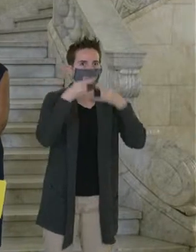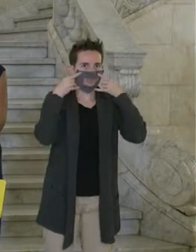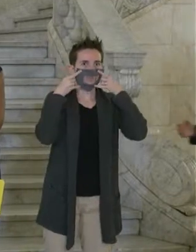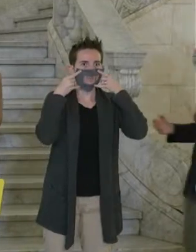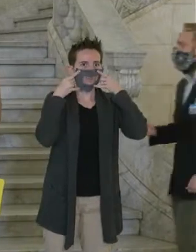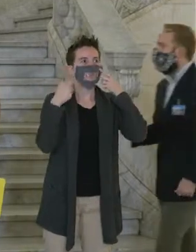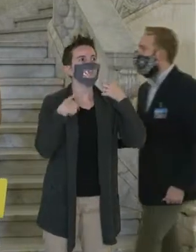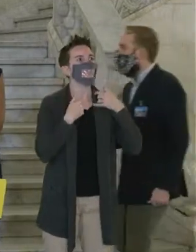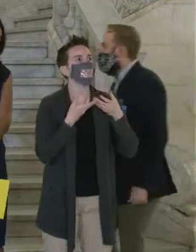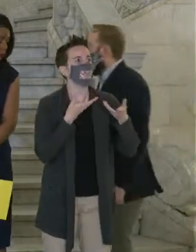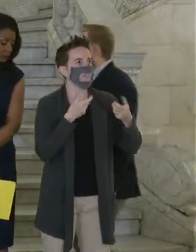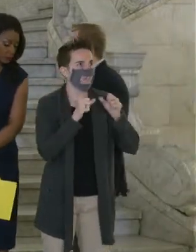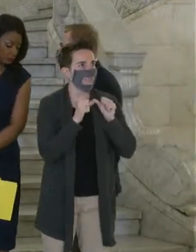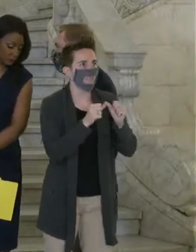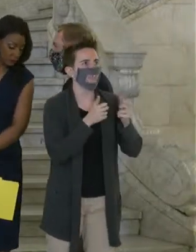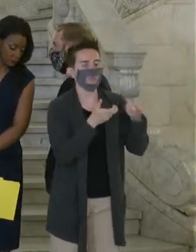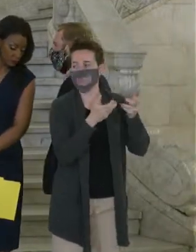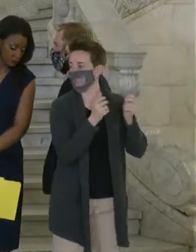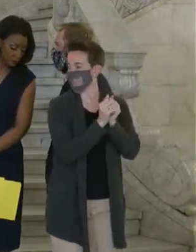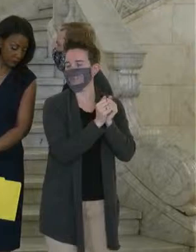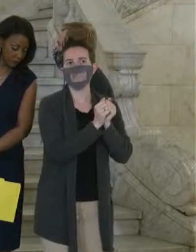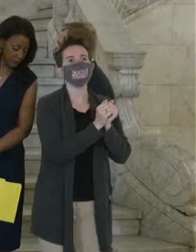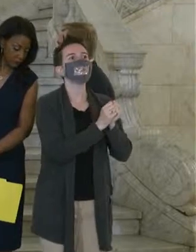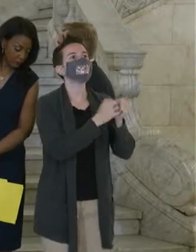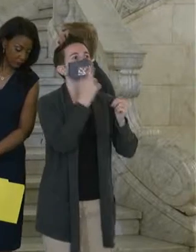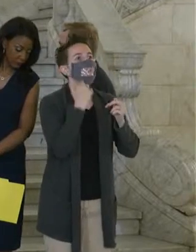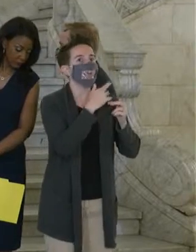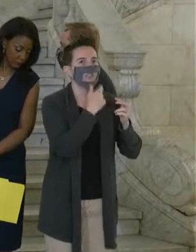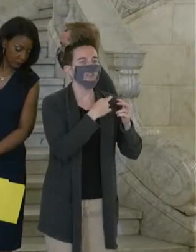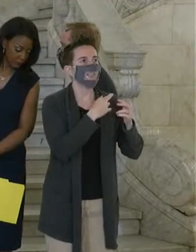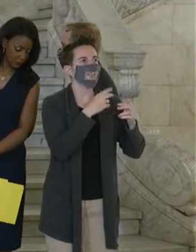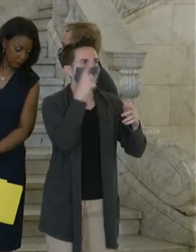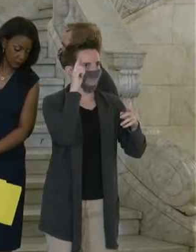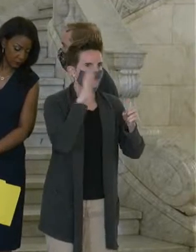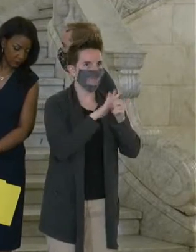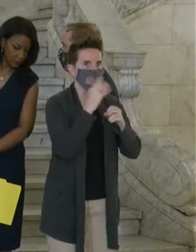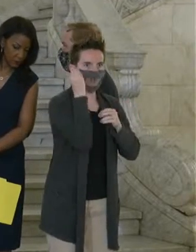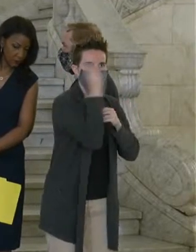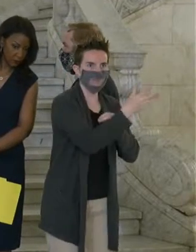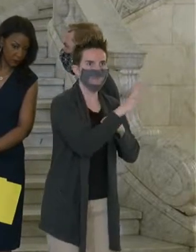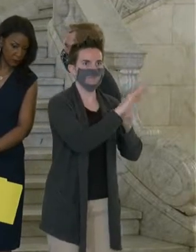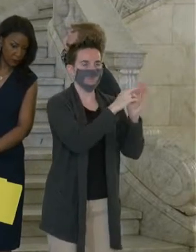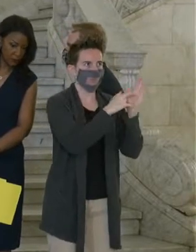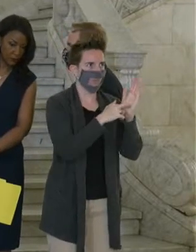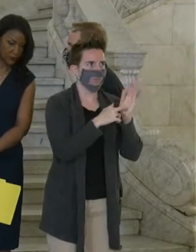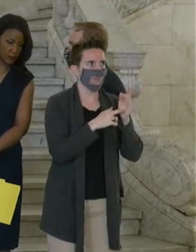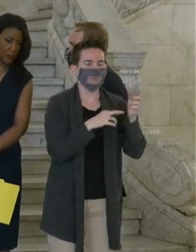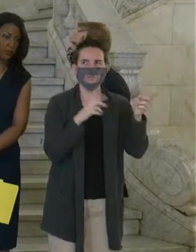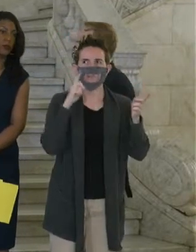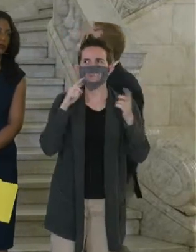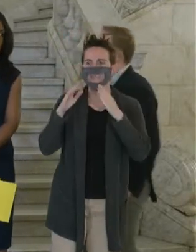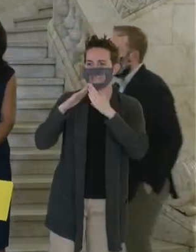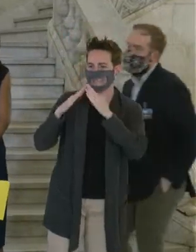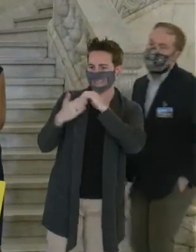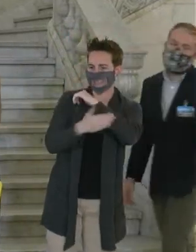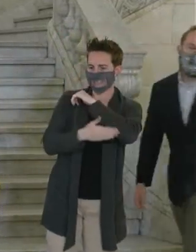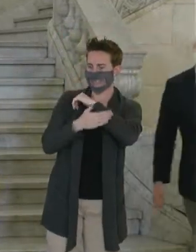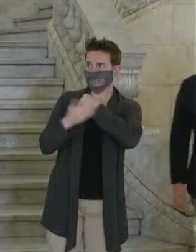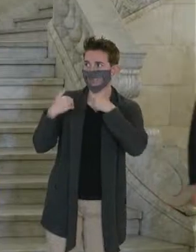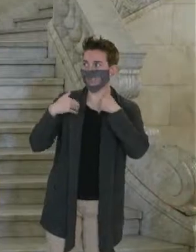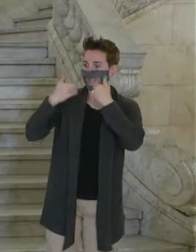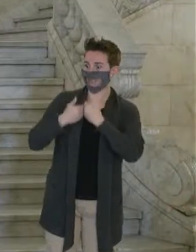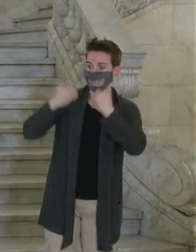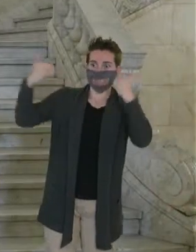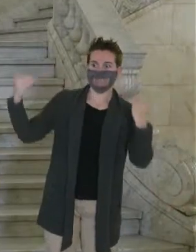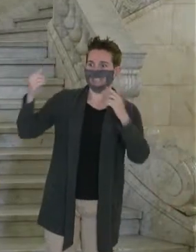beverage establishments to make sure that they are aware of those guidelines as well. And between the city and the county, are there any major differences